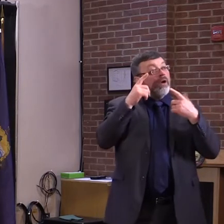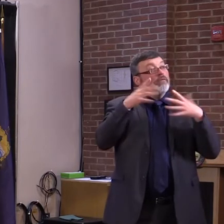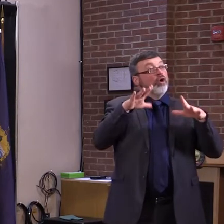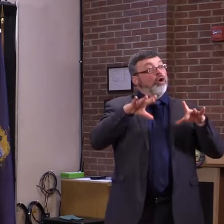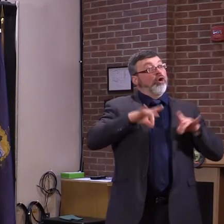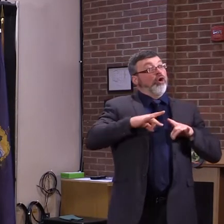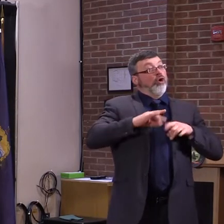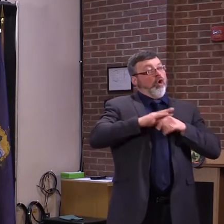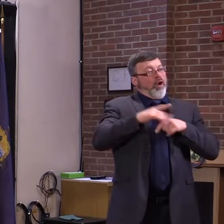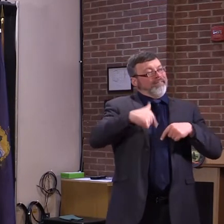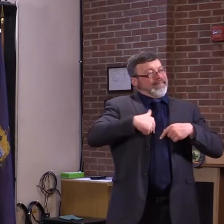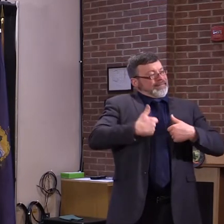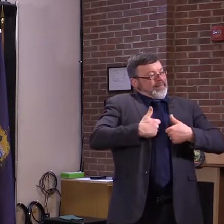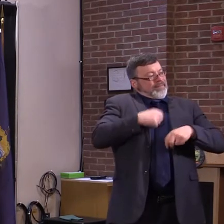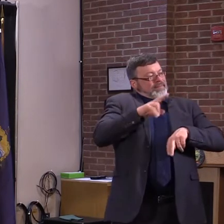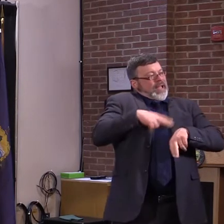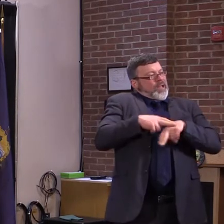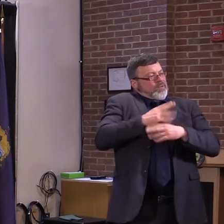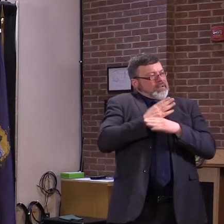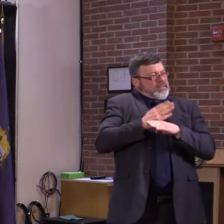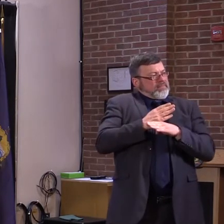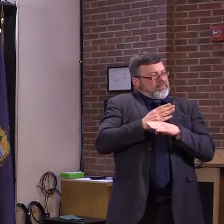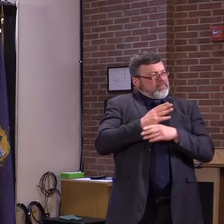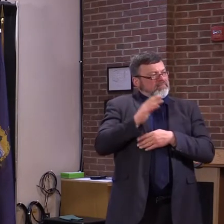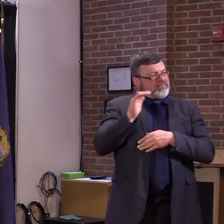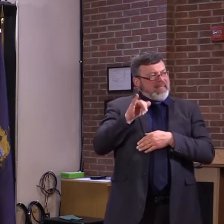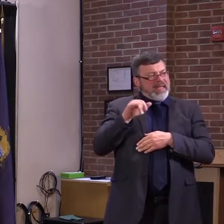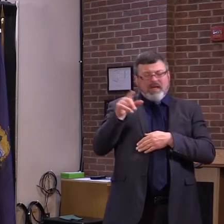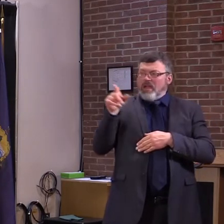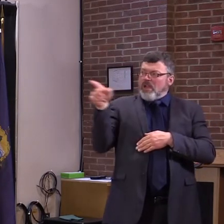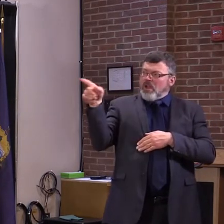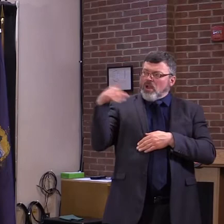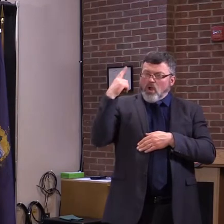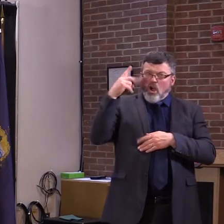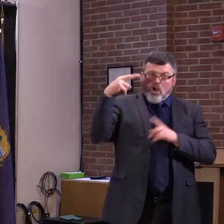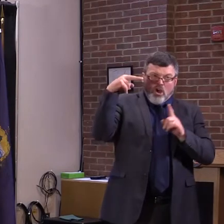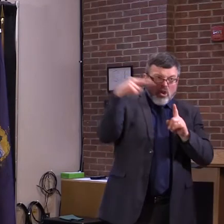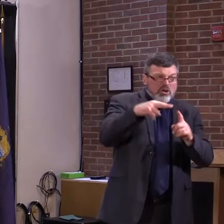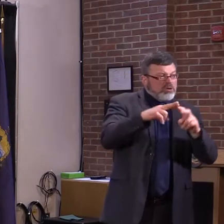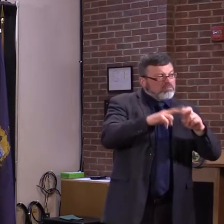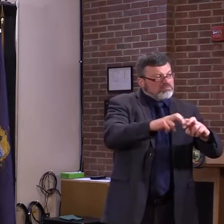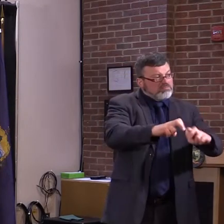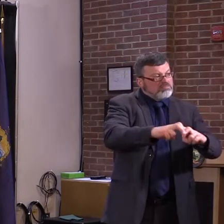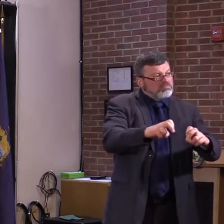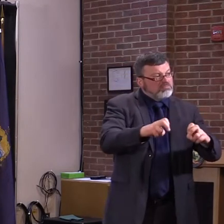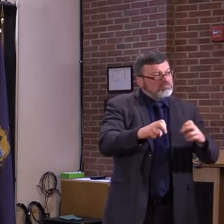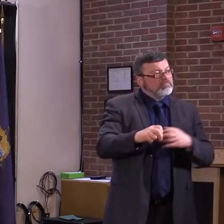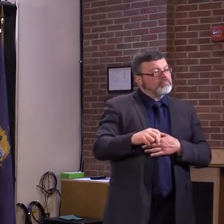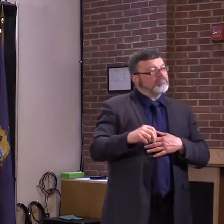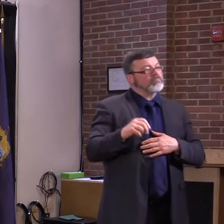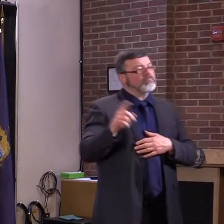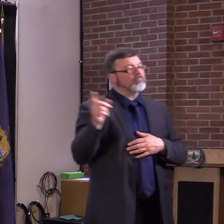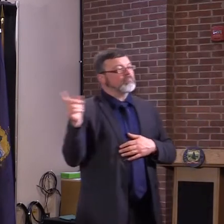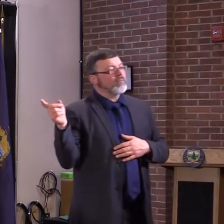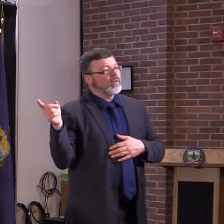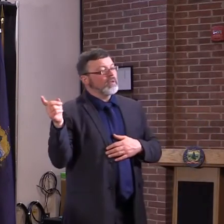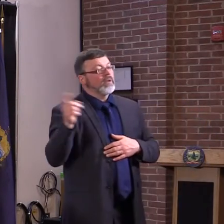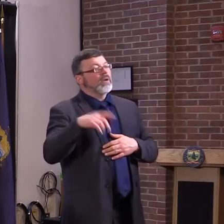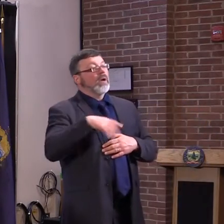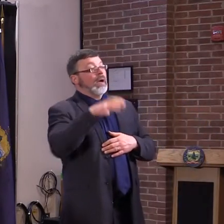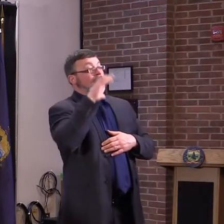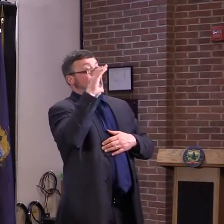guess, how do you see that playing into the data? Yeah, so that was a paper that really looked across 25 states and